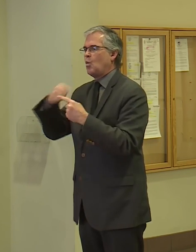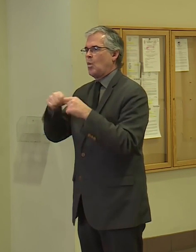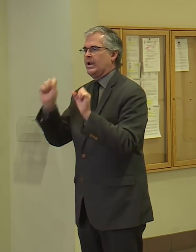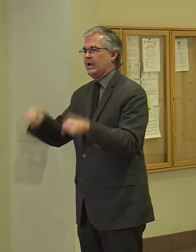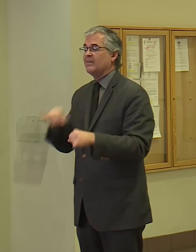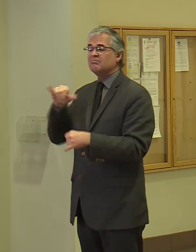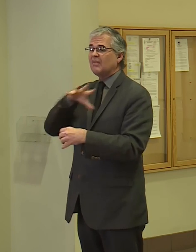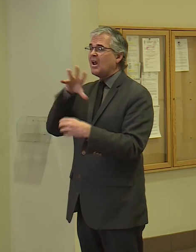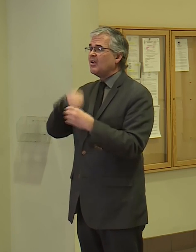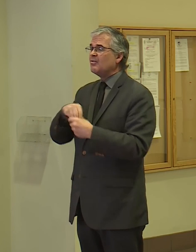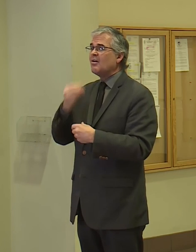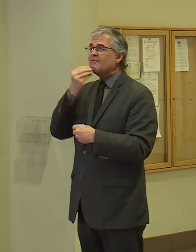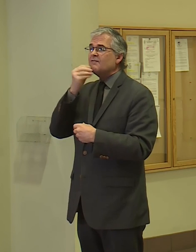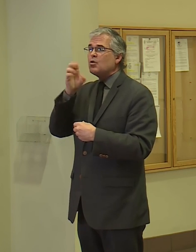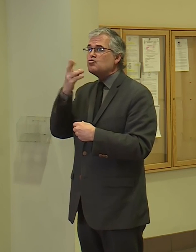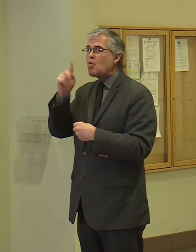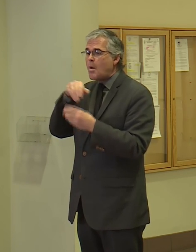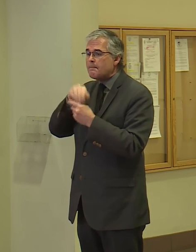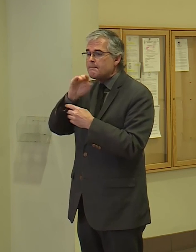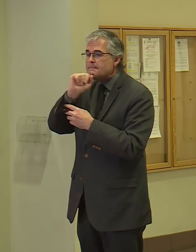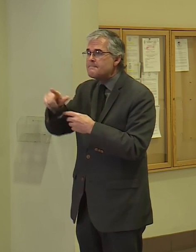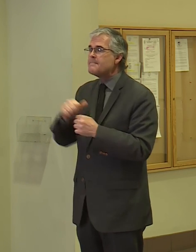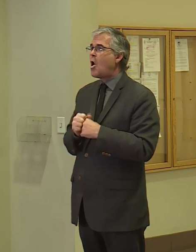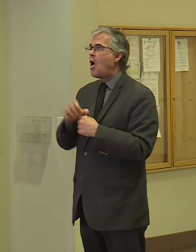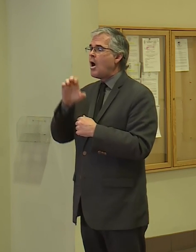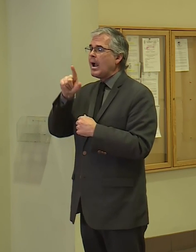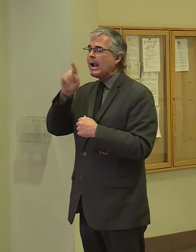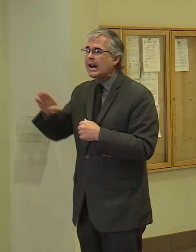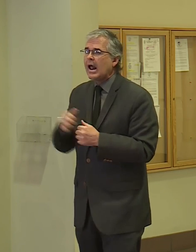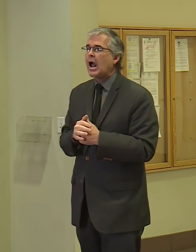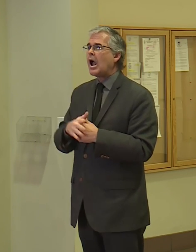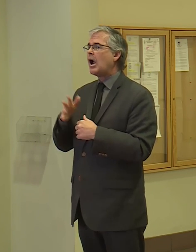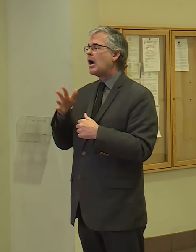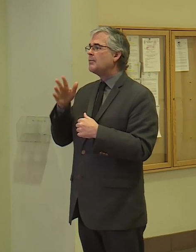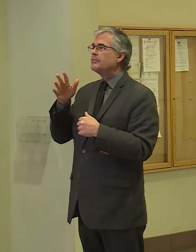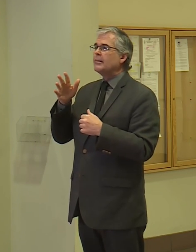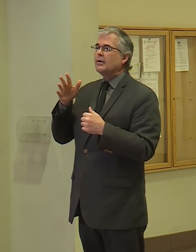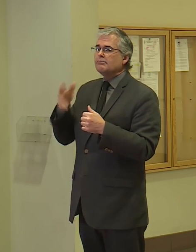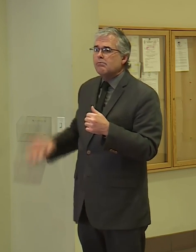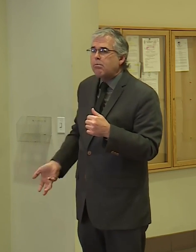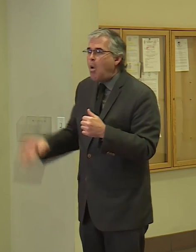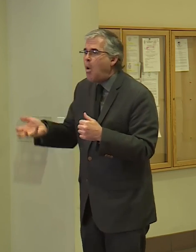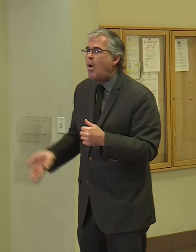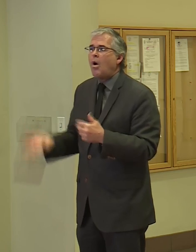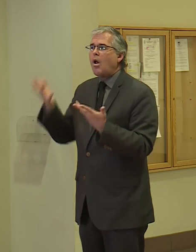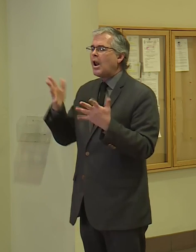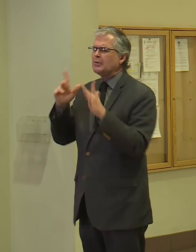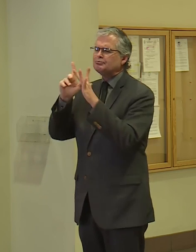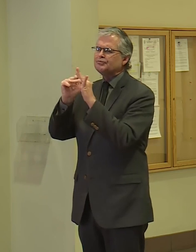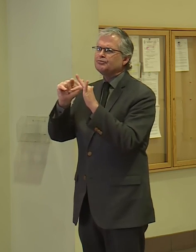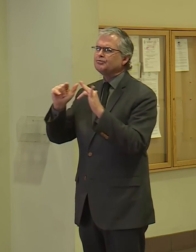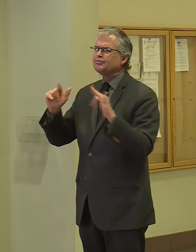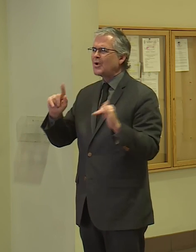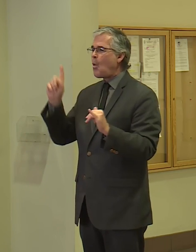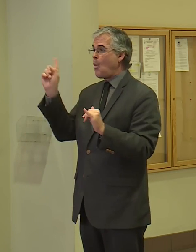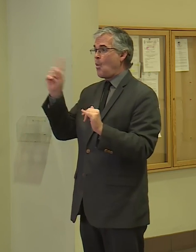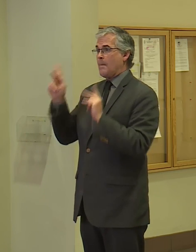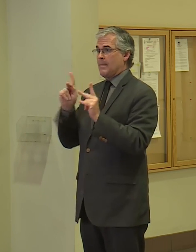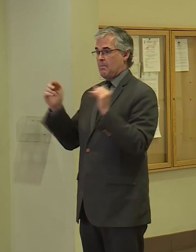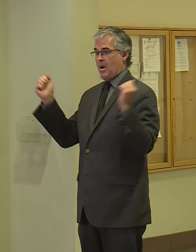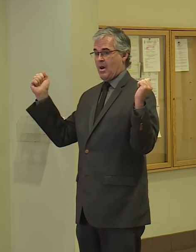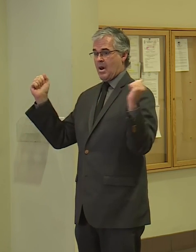shops catered events clubs bowling alleys and other similar venues which people congregate for the consumption of food or